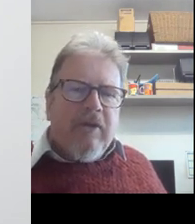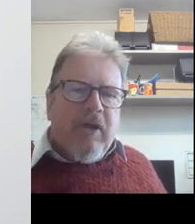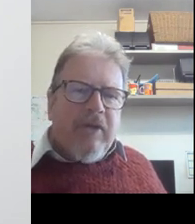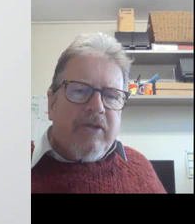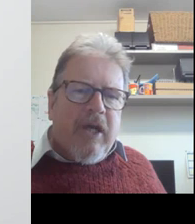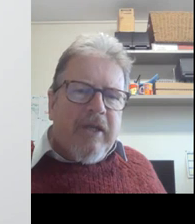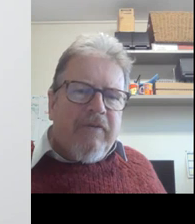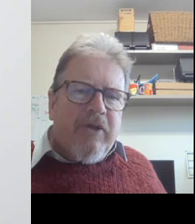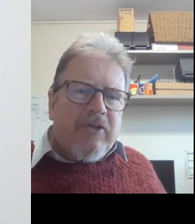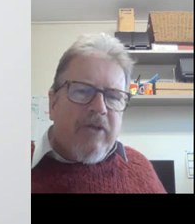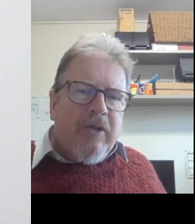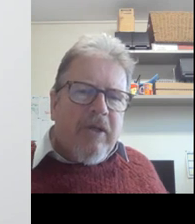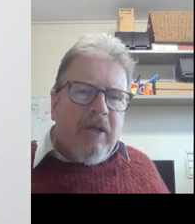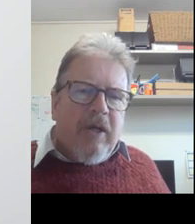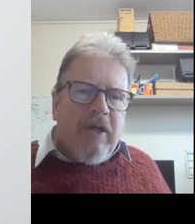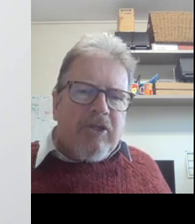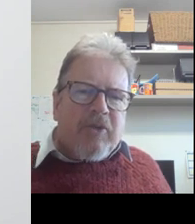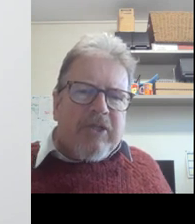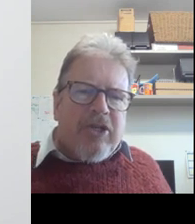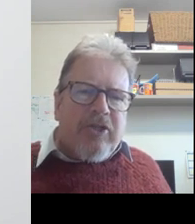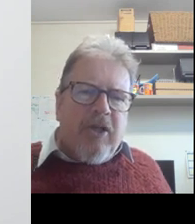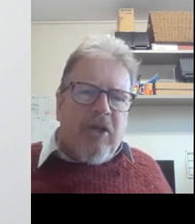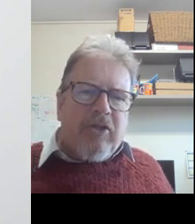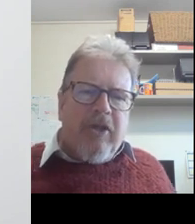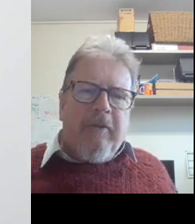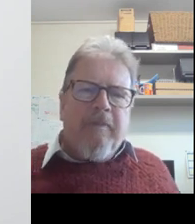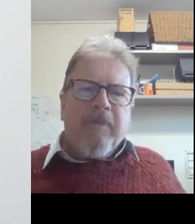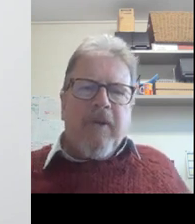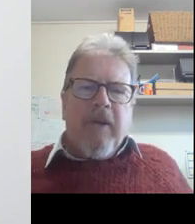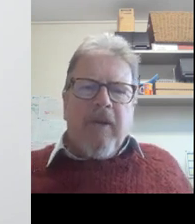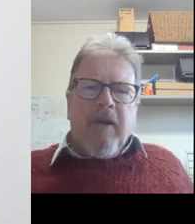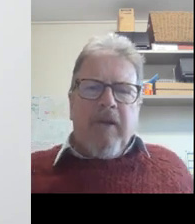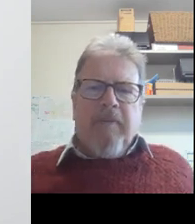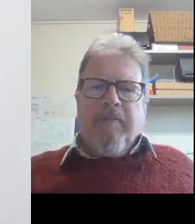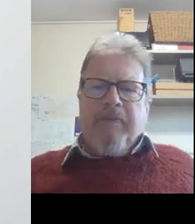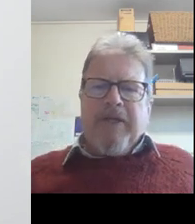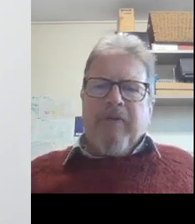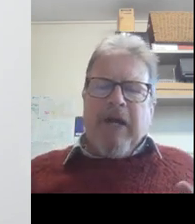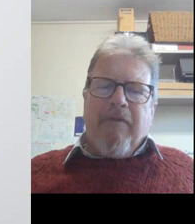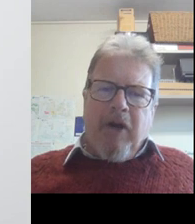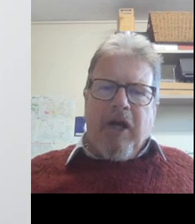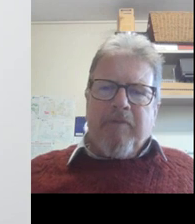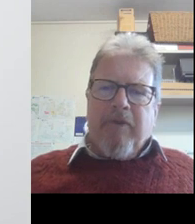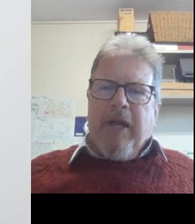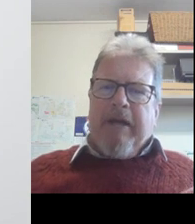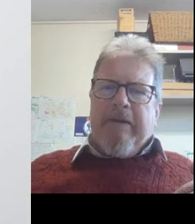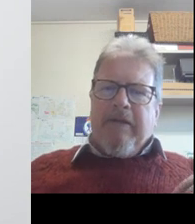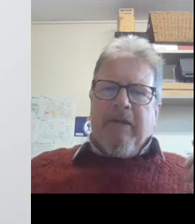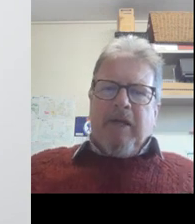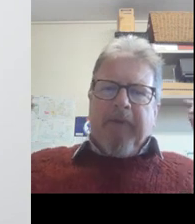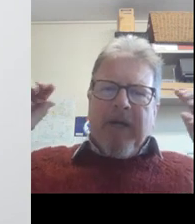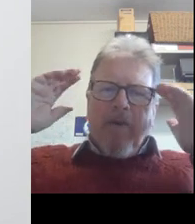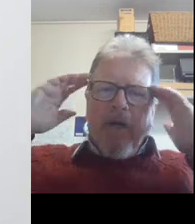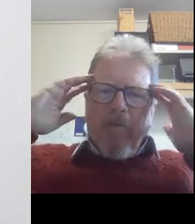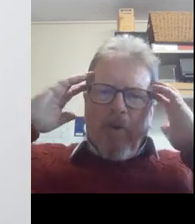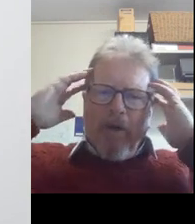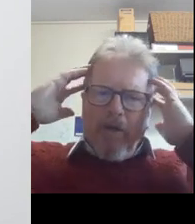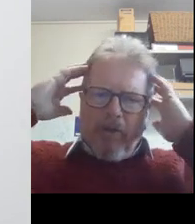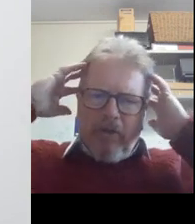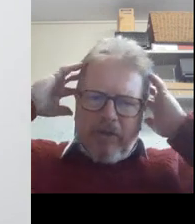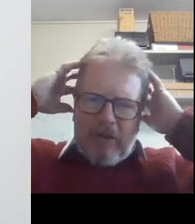definition, rather than a tight definition. Substantial and long-term. Plenty of ground for argument there